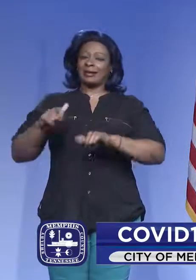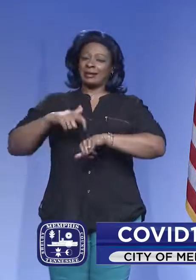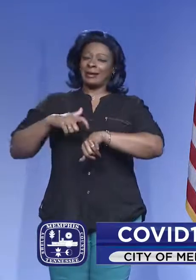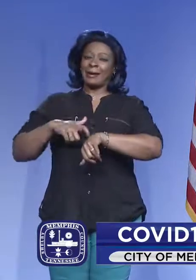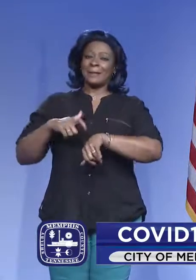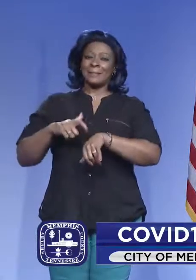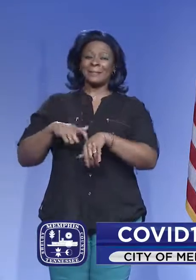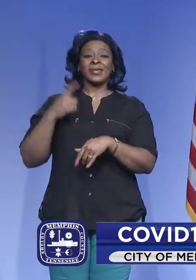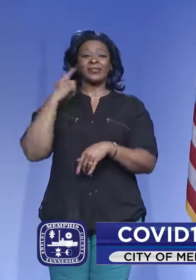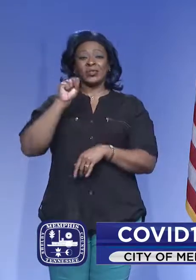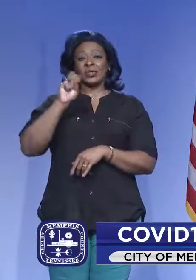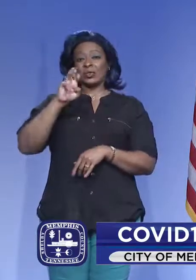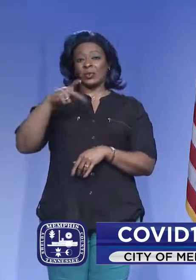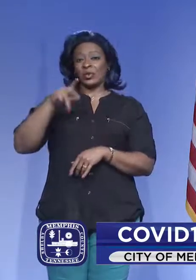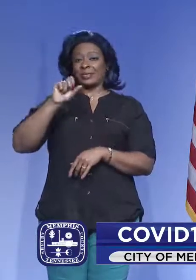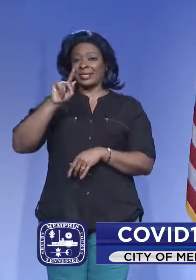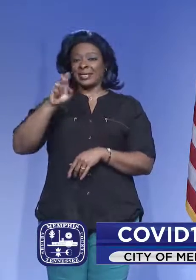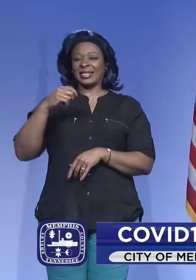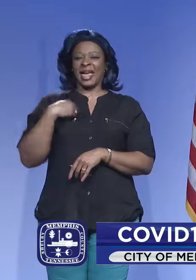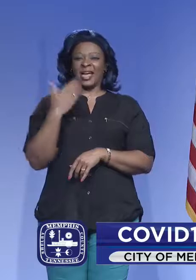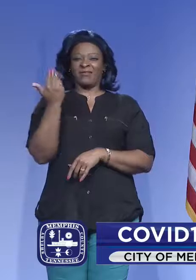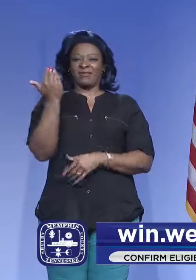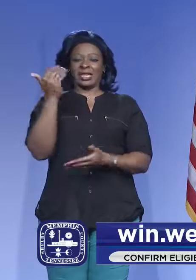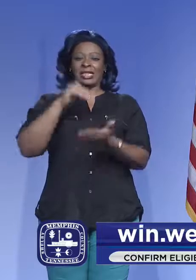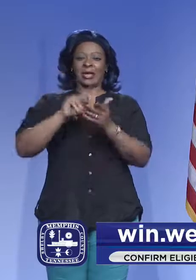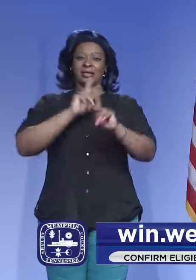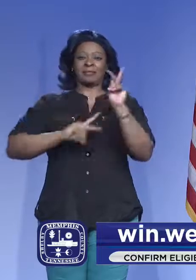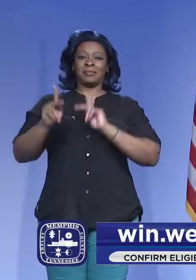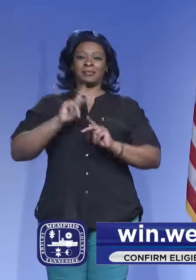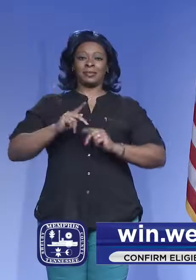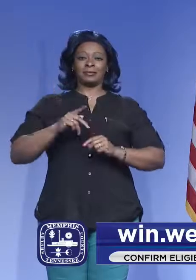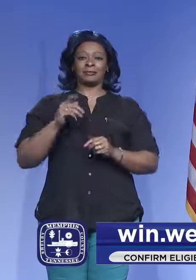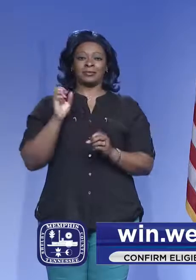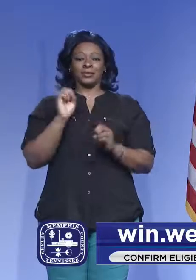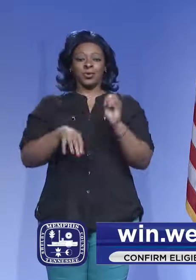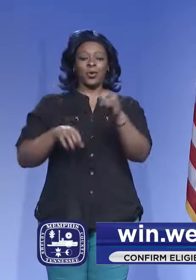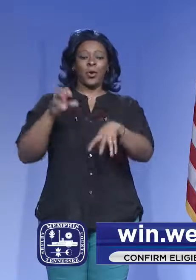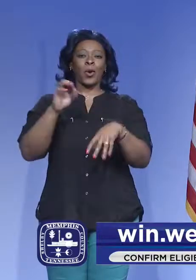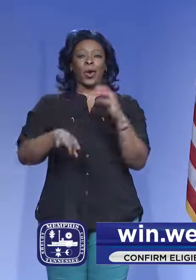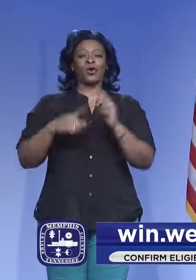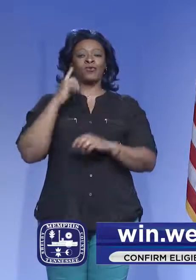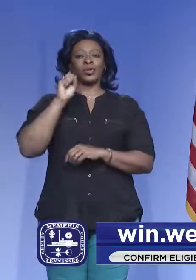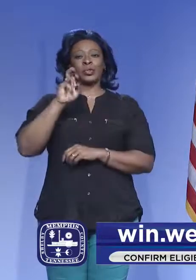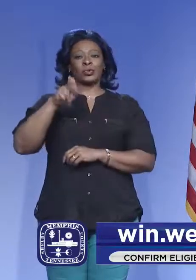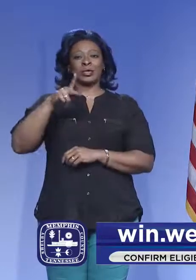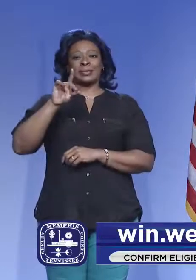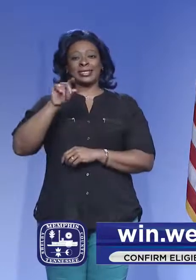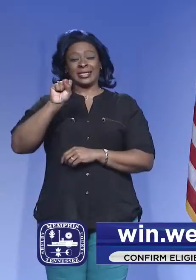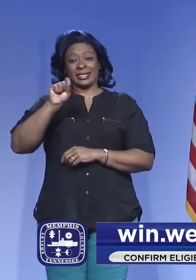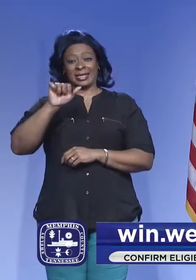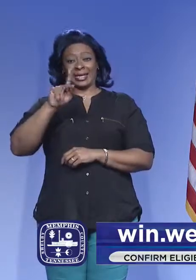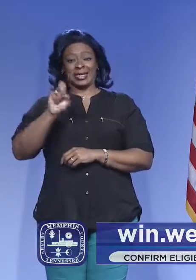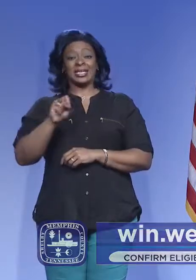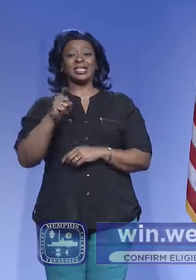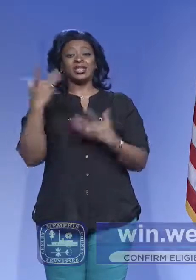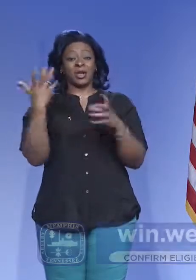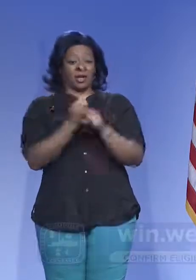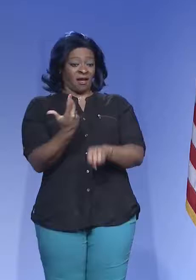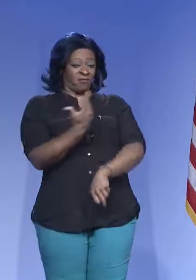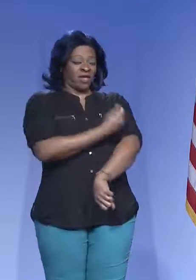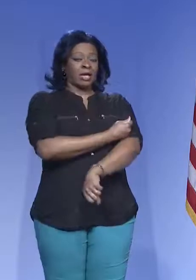enter the sweepstakes. We have about 15,000 people entered to win the sweepstakes. All you have to do is come and get a vaccine and you're eligible to